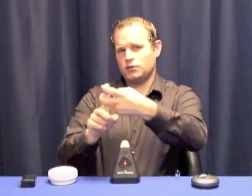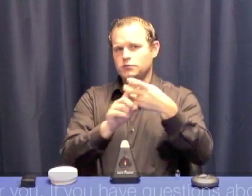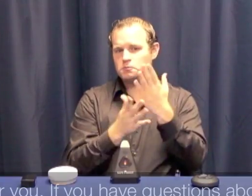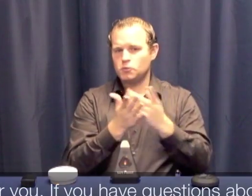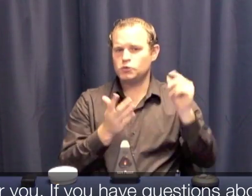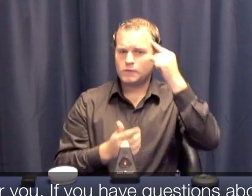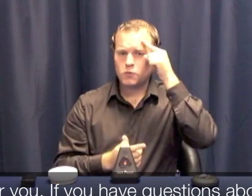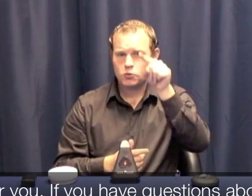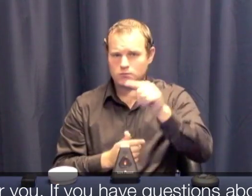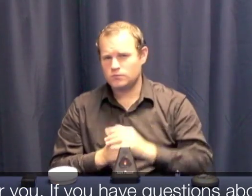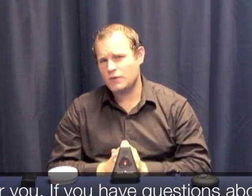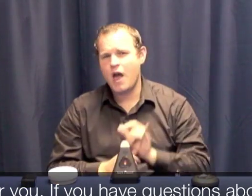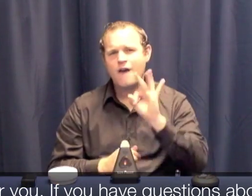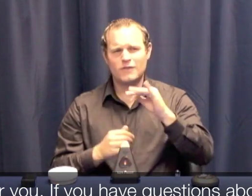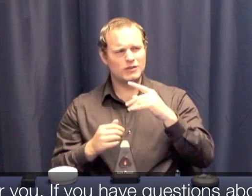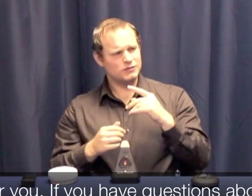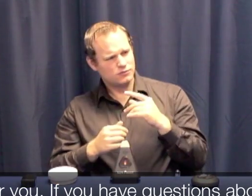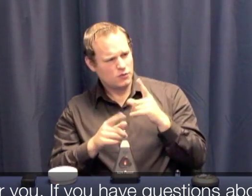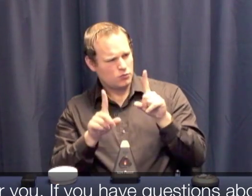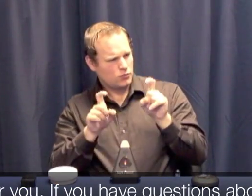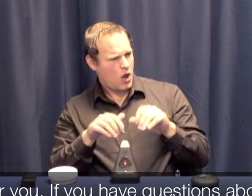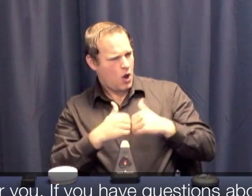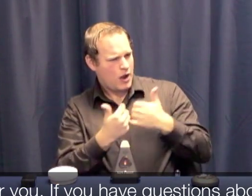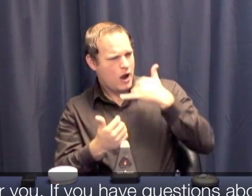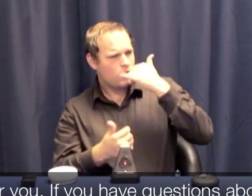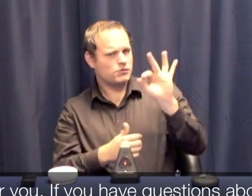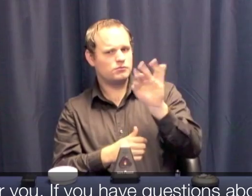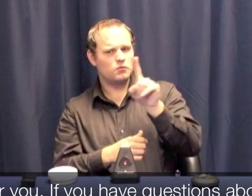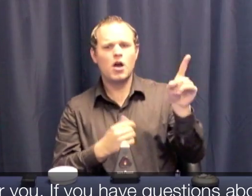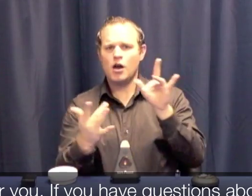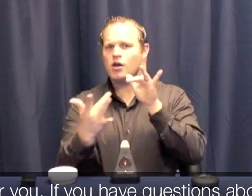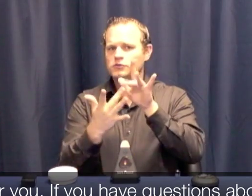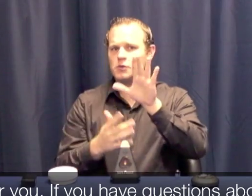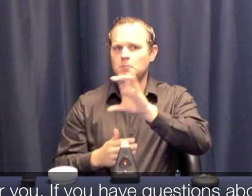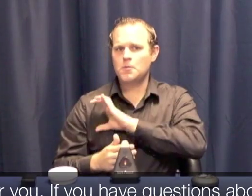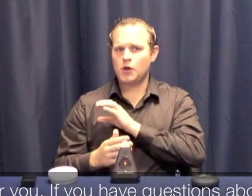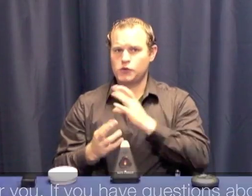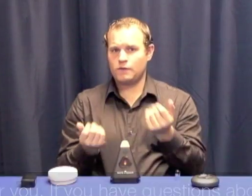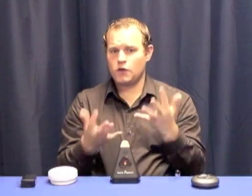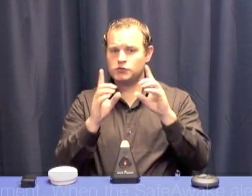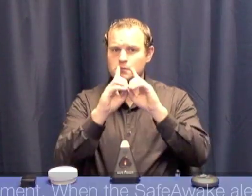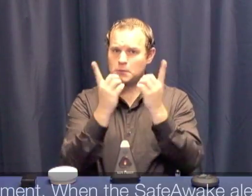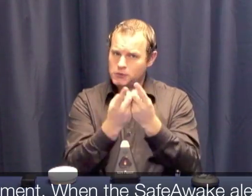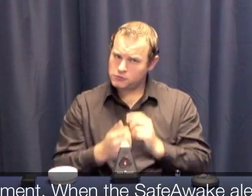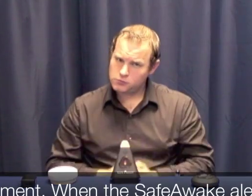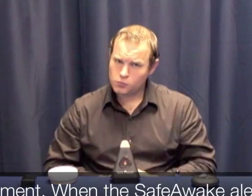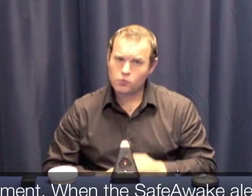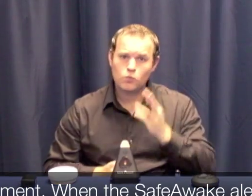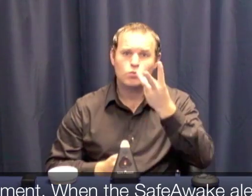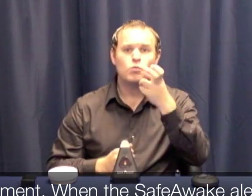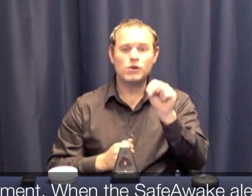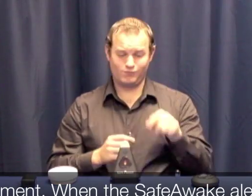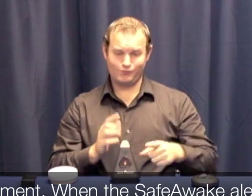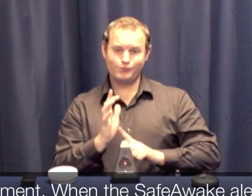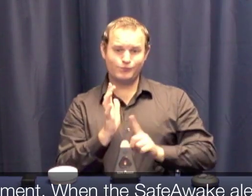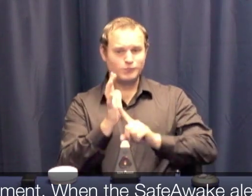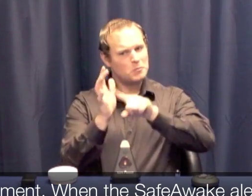building, call 911 or get someone to do that for you. If you have questions about how to call 911, ask your local fire or police